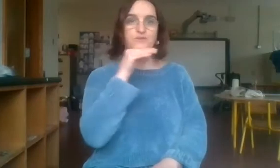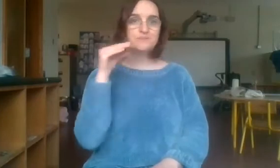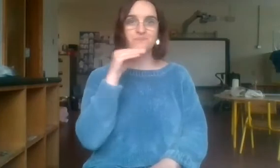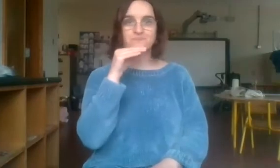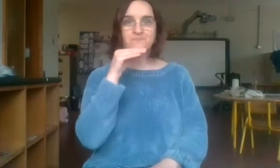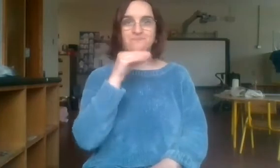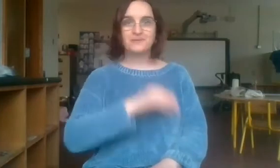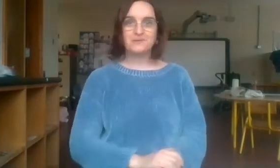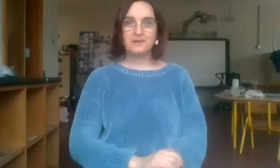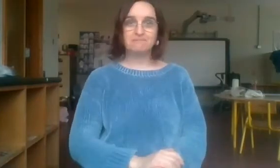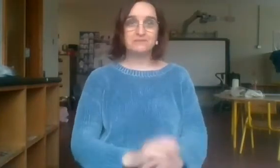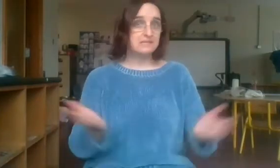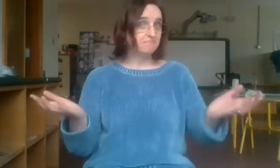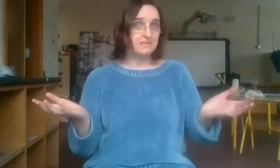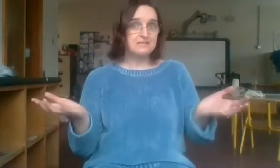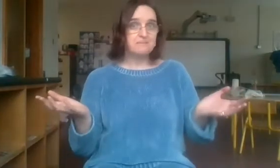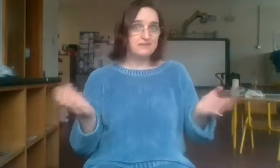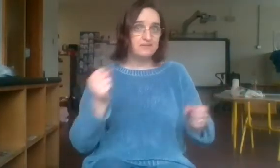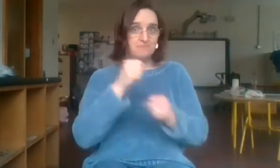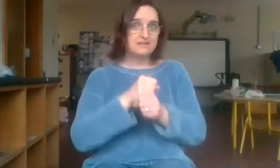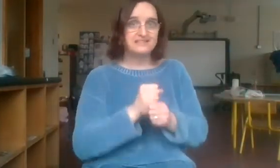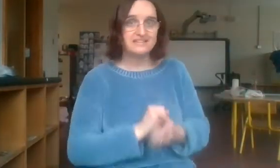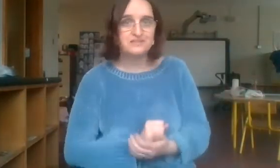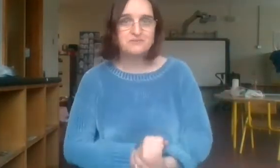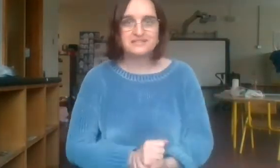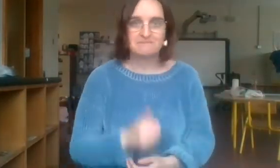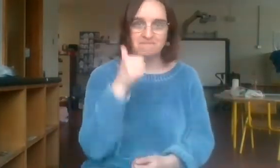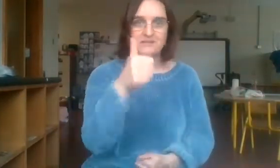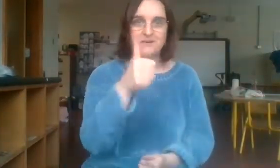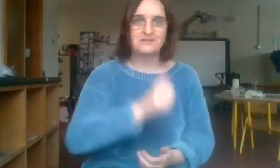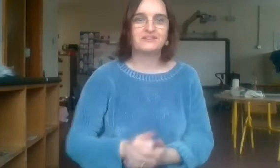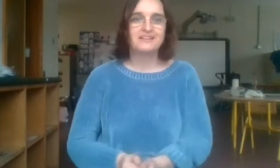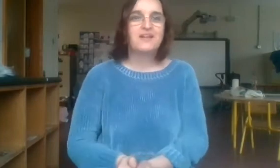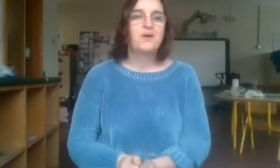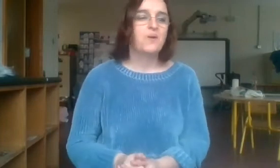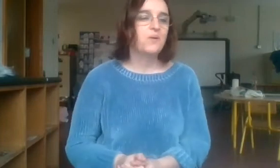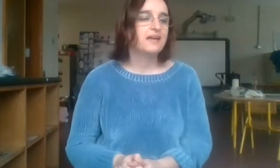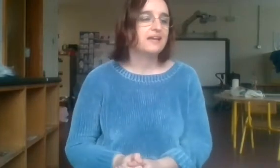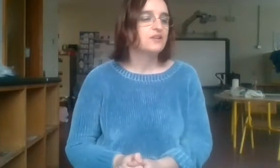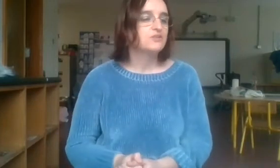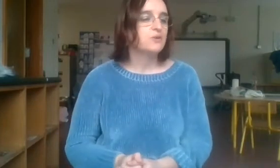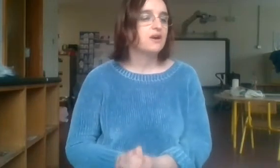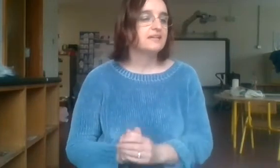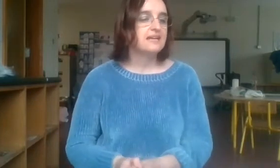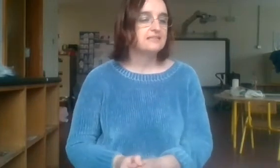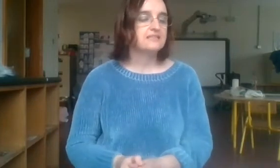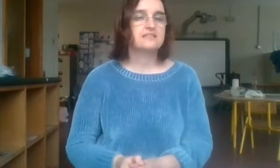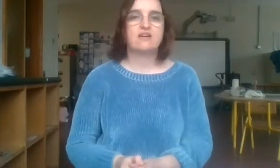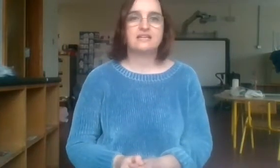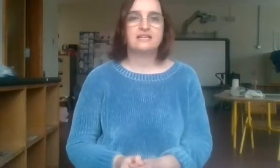cream. Okay, see, easy peasy, we made a sentence already. Well done. Okay, so our next sign